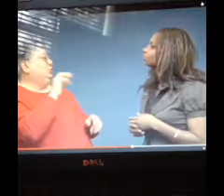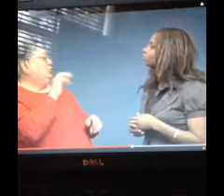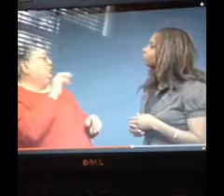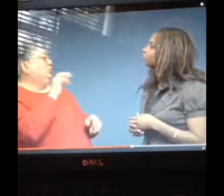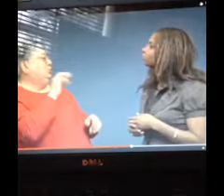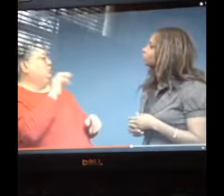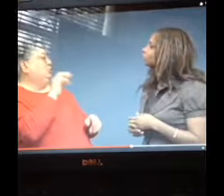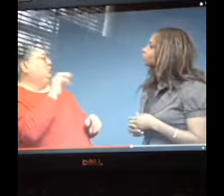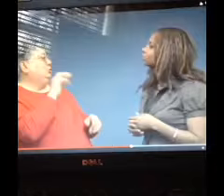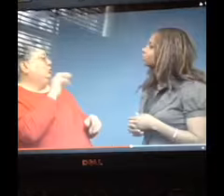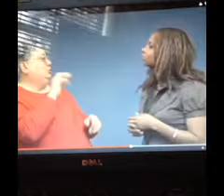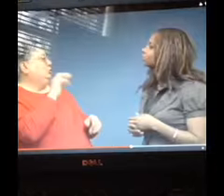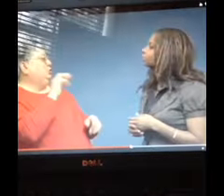same time, but it was hard to follow.